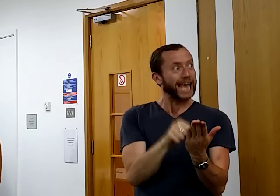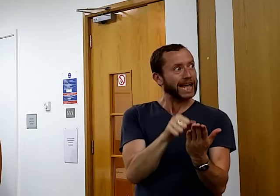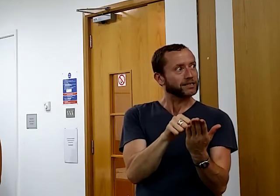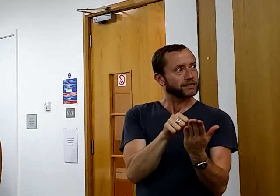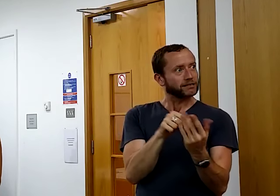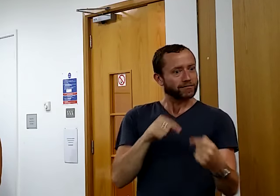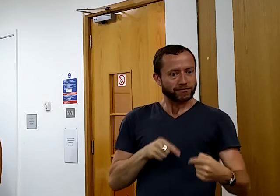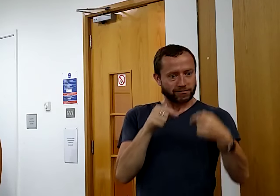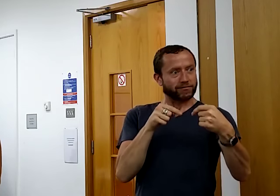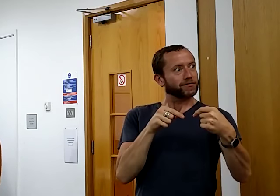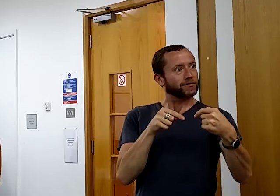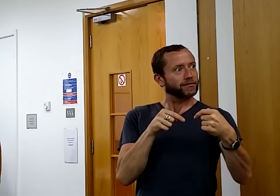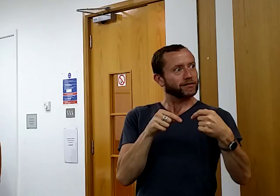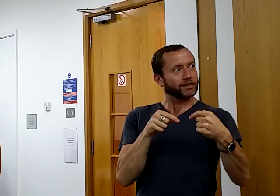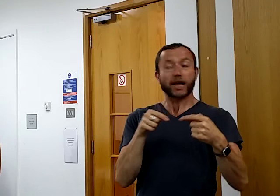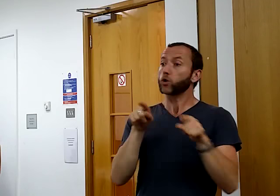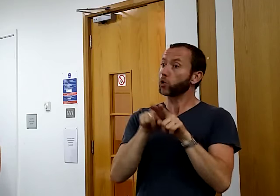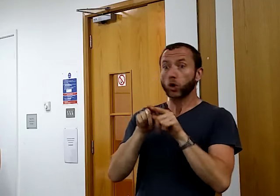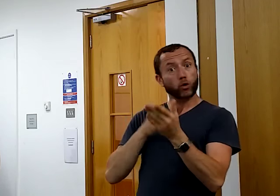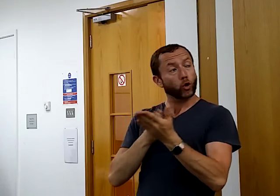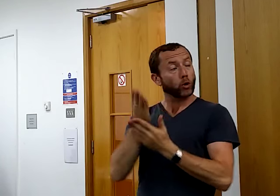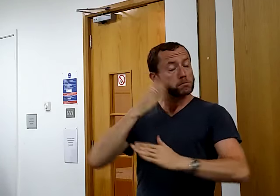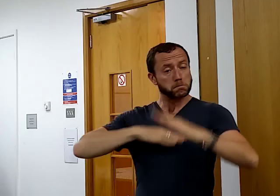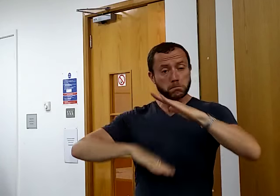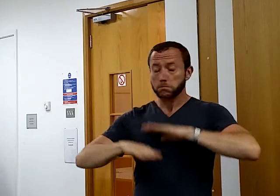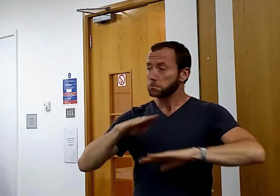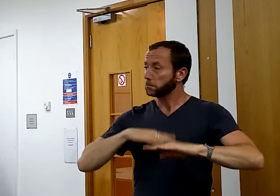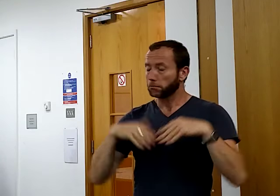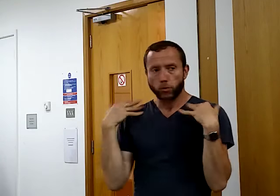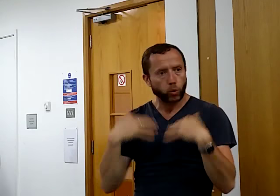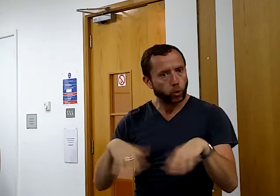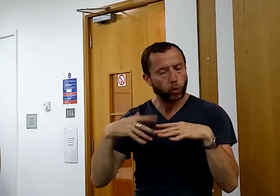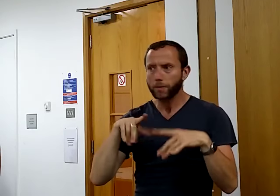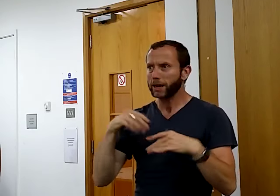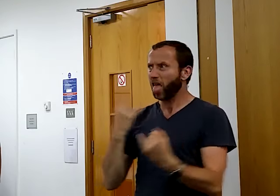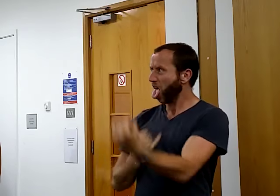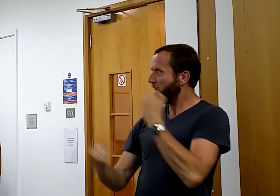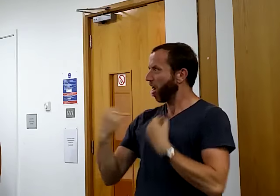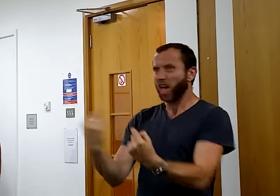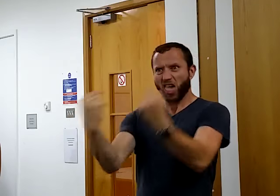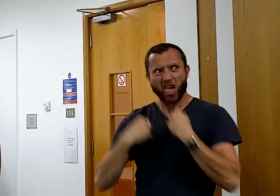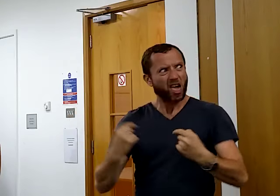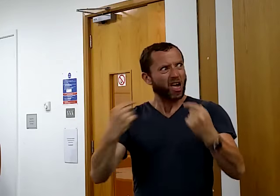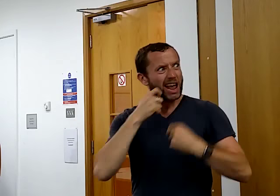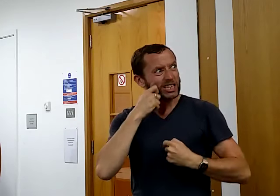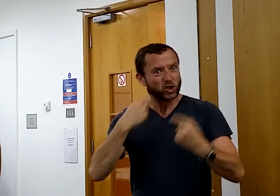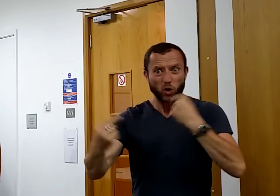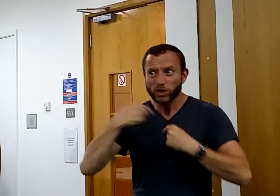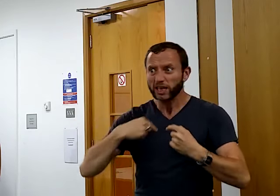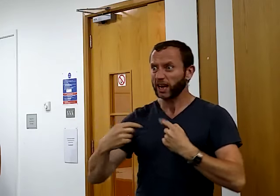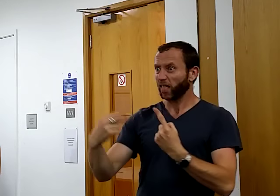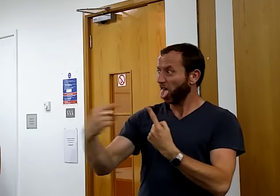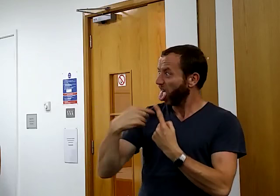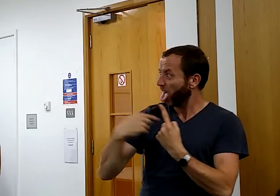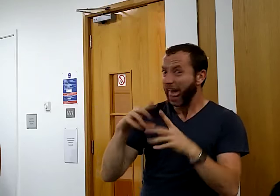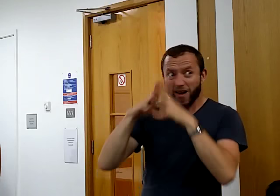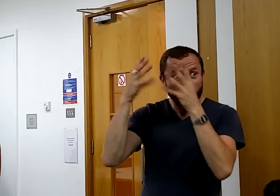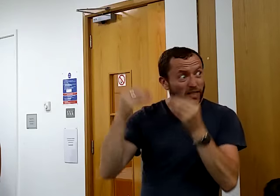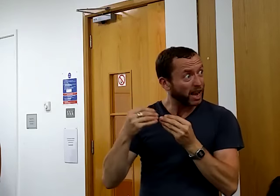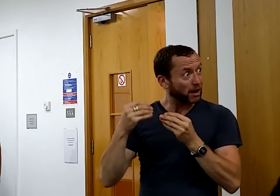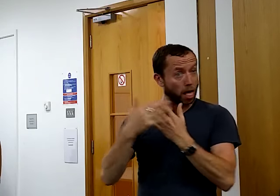that superbly. All through, he's been rubbished, he's been insulted, he's been